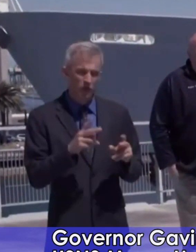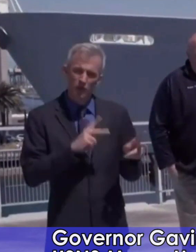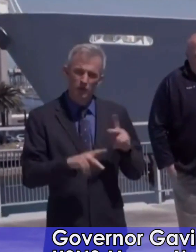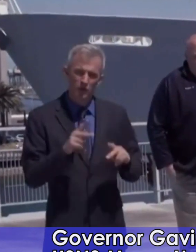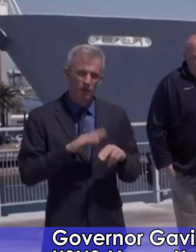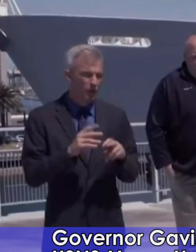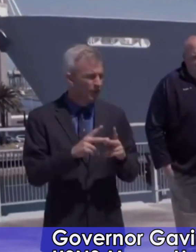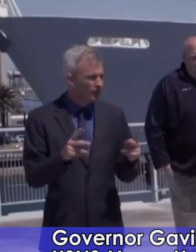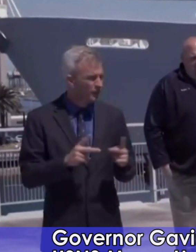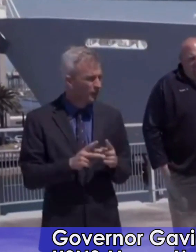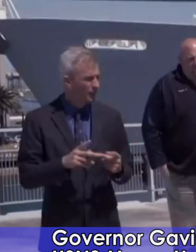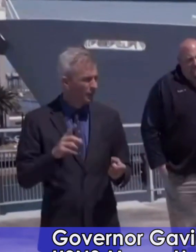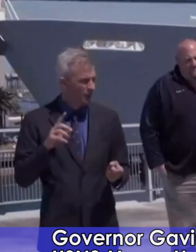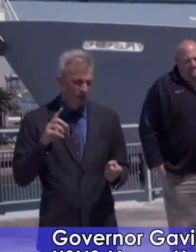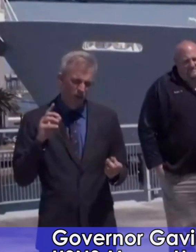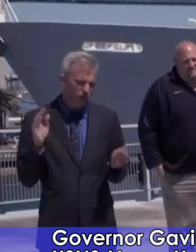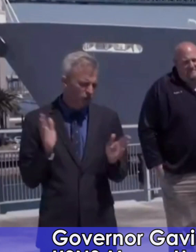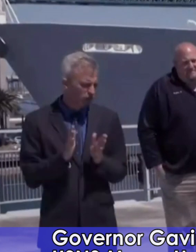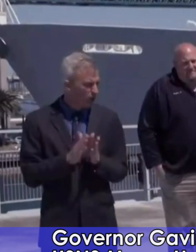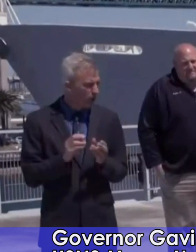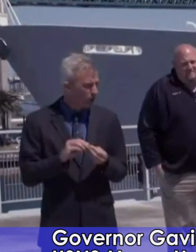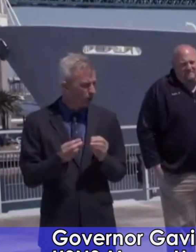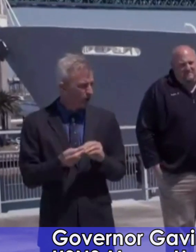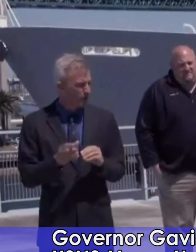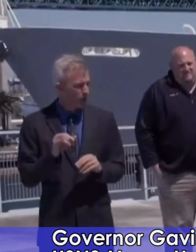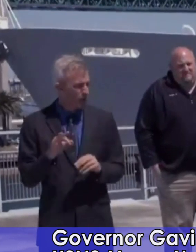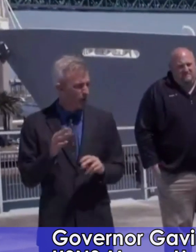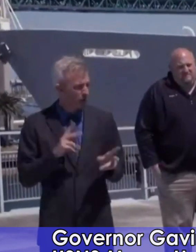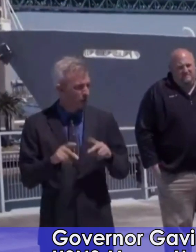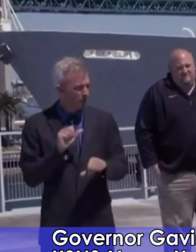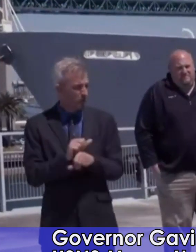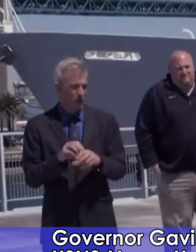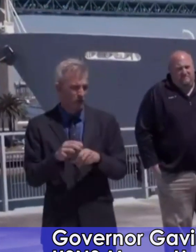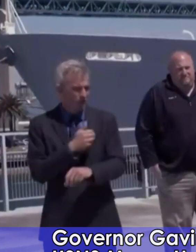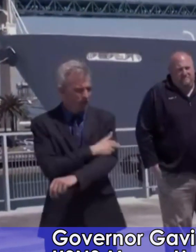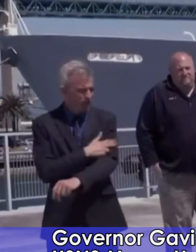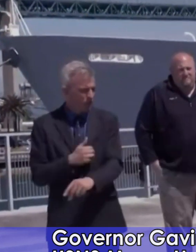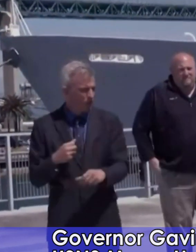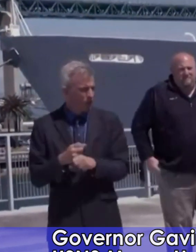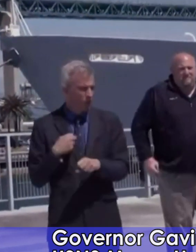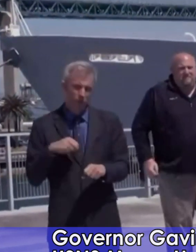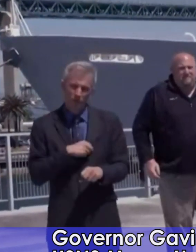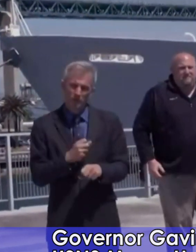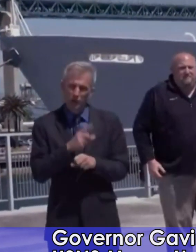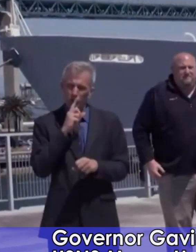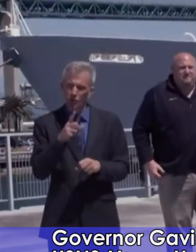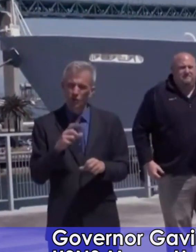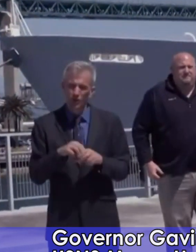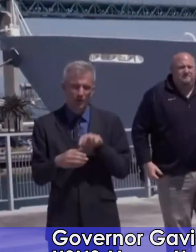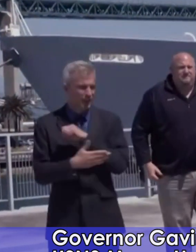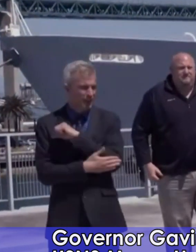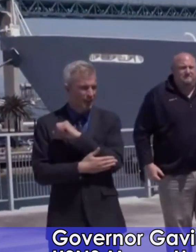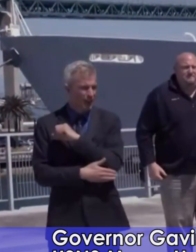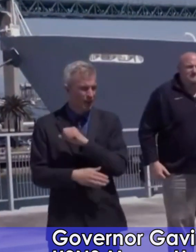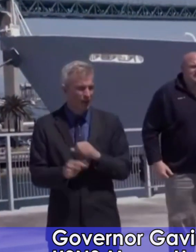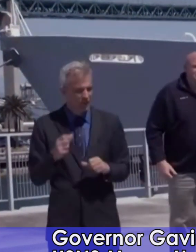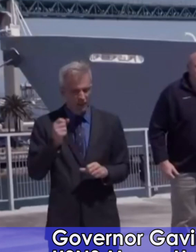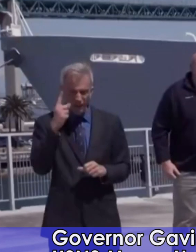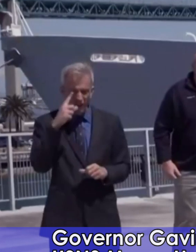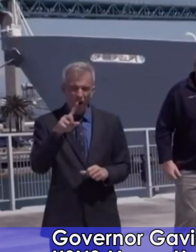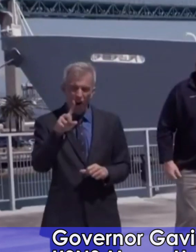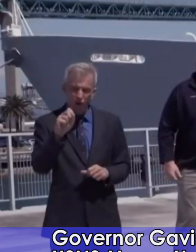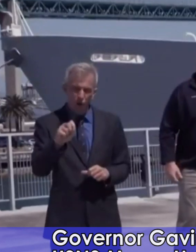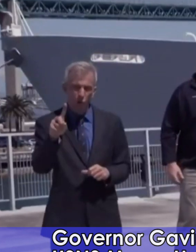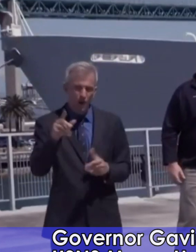fraction of our medical personnel in hospitals, and we have made sure through the county. And if folks didn't catch that, 101 million masks